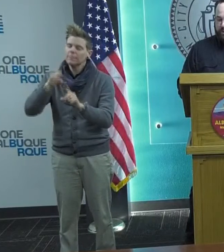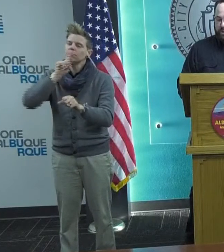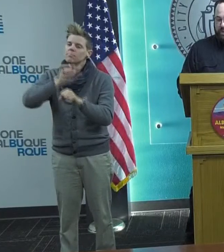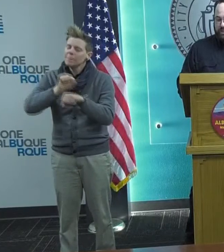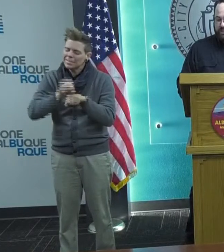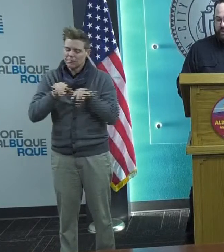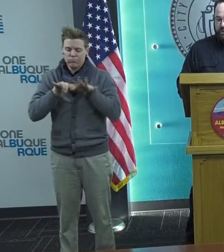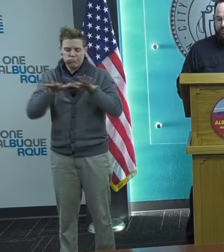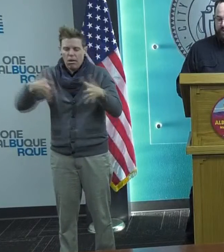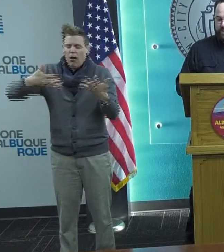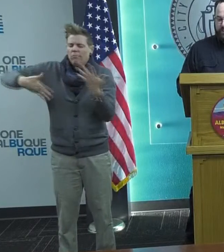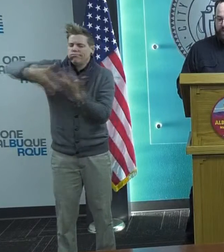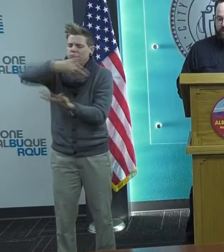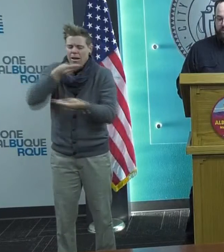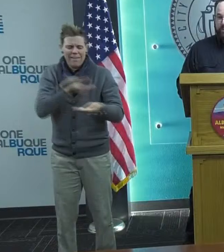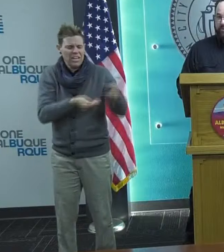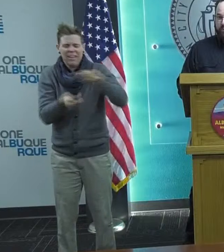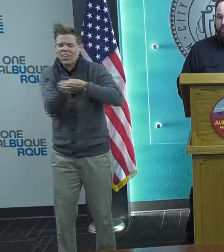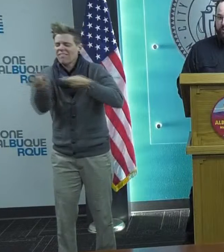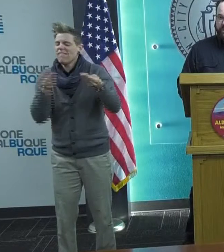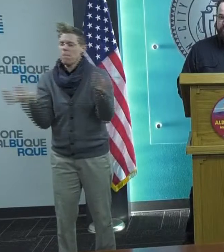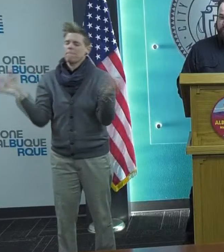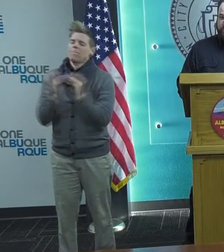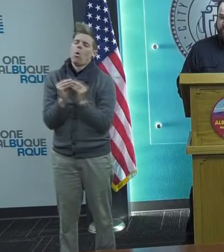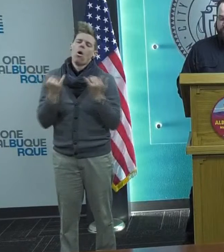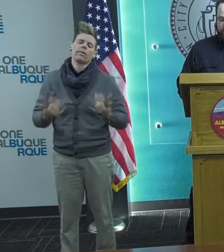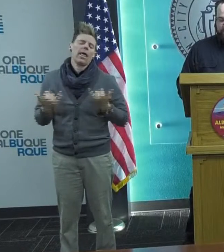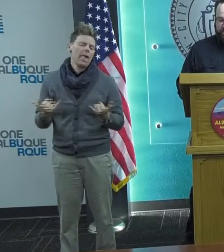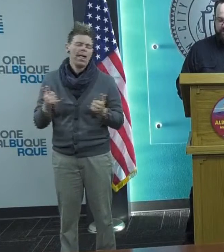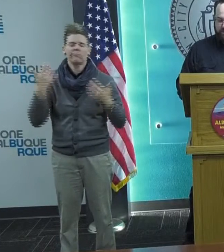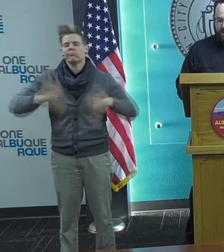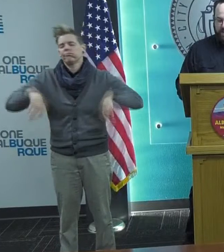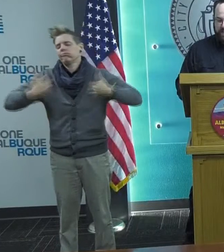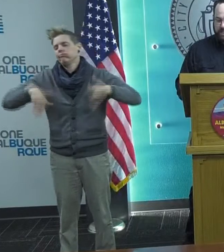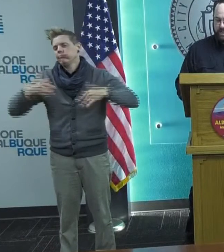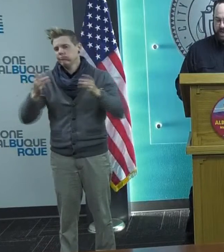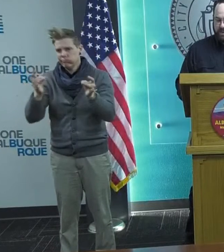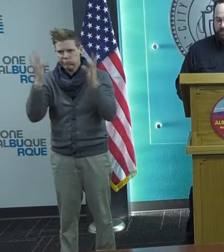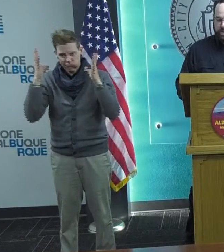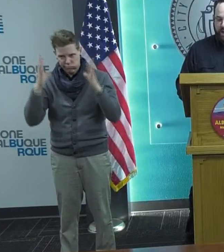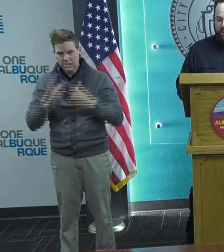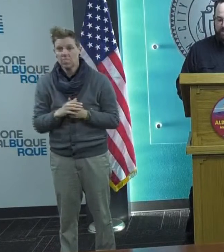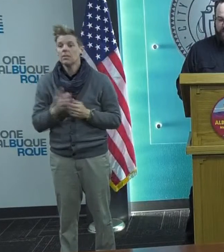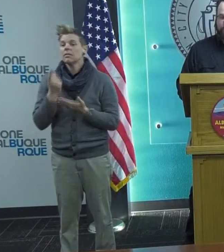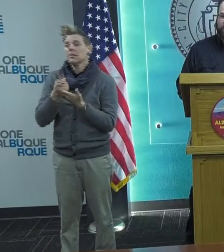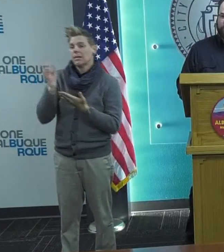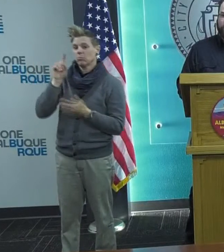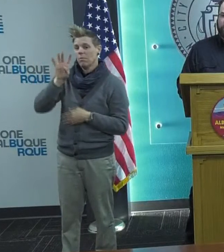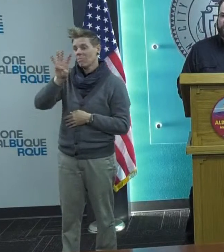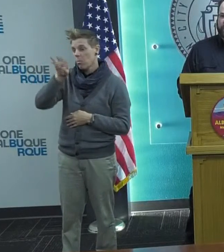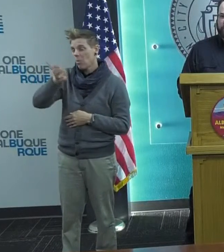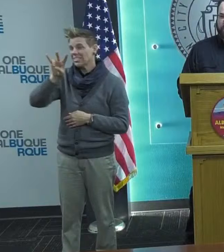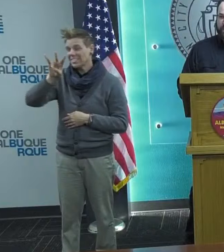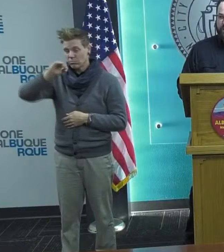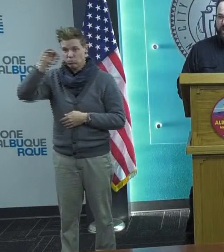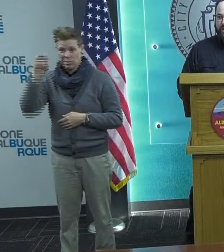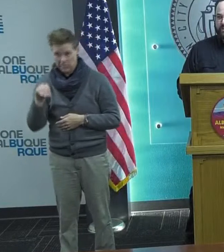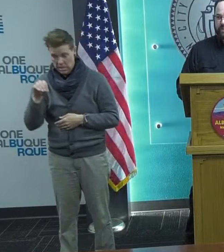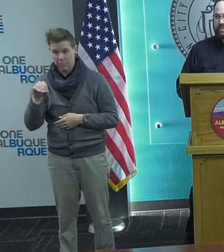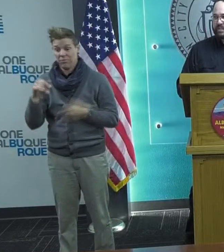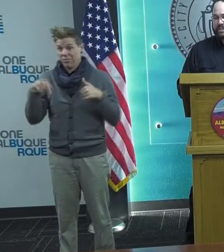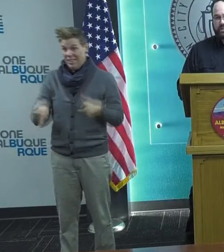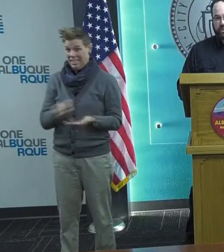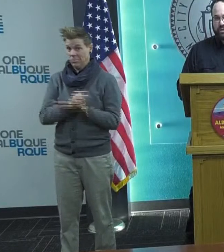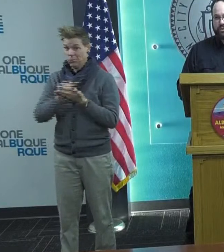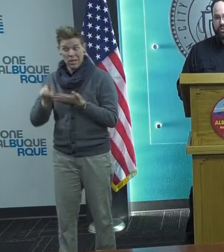is real. So in the previous week, it was about 4.7% for positivity rate, and then now up to 8.4% in Bernalillo County.